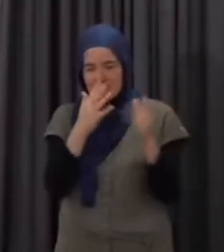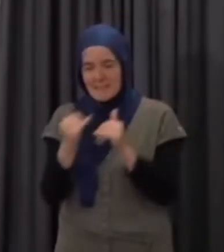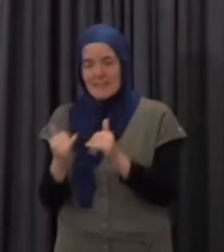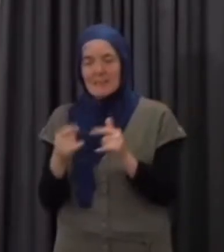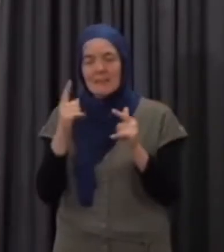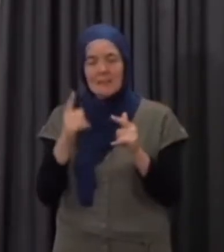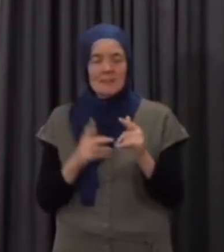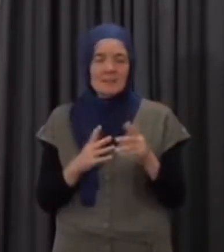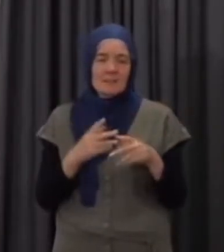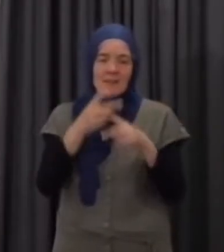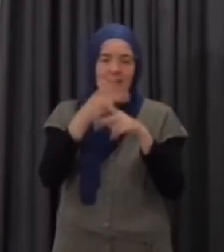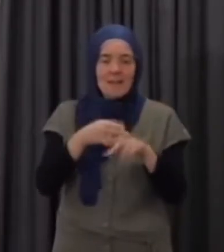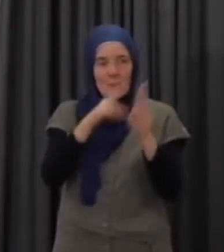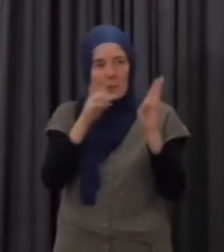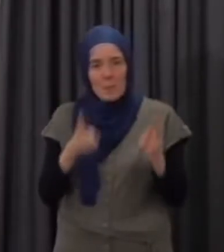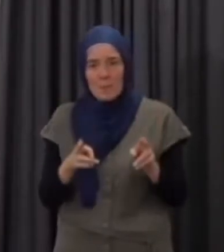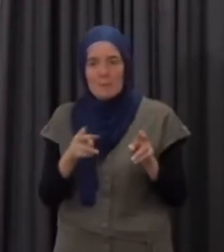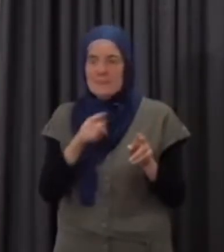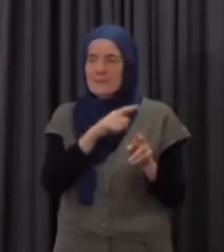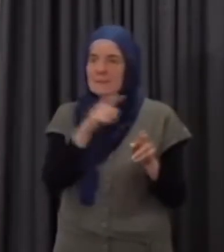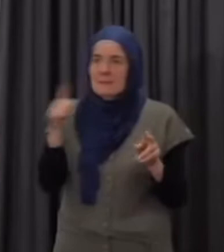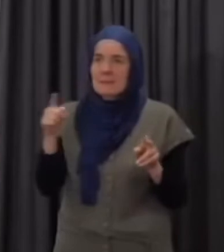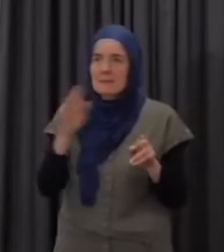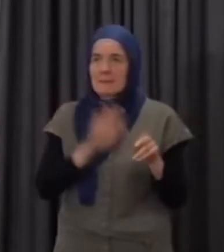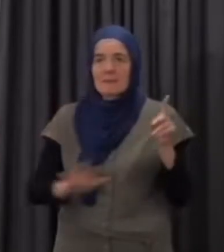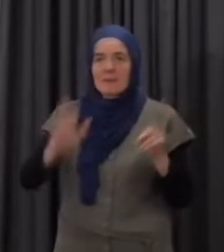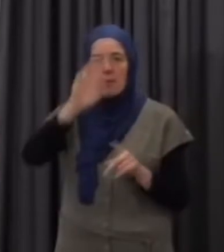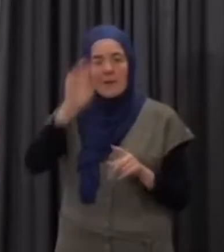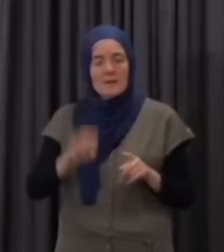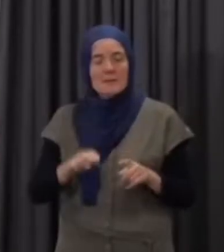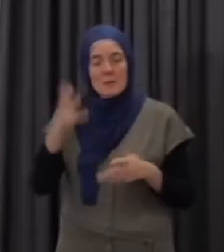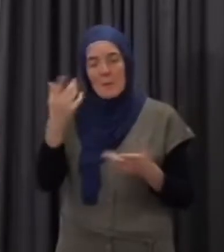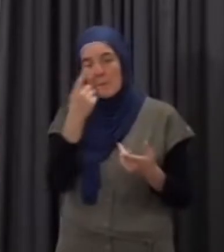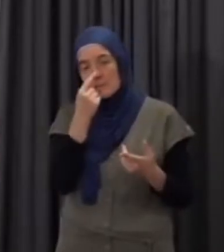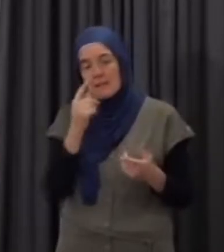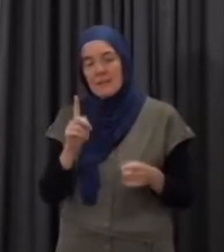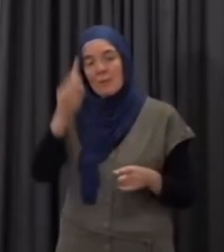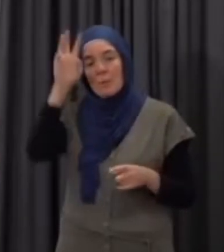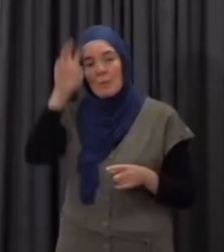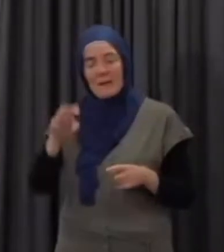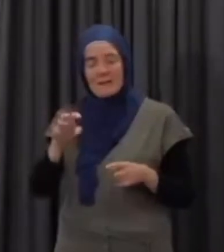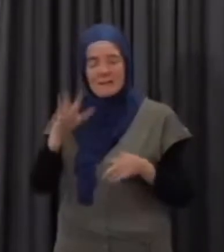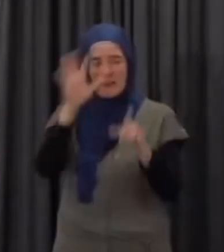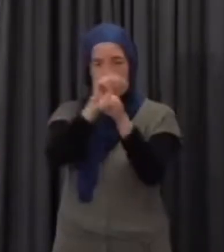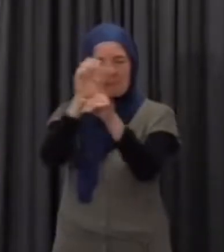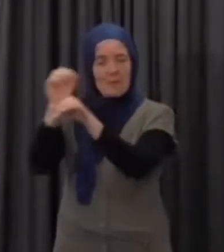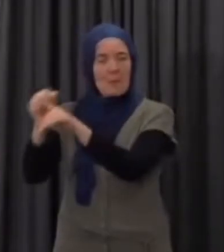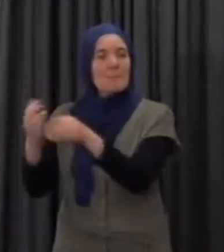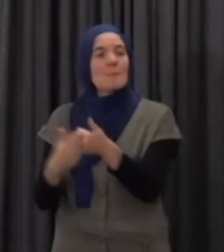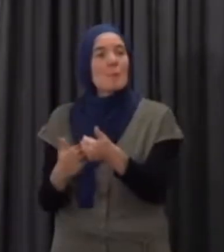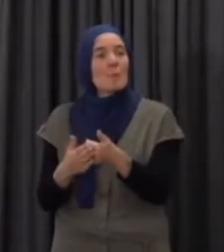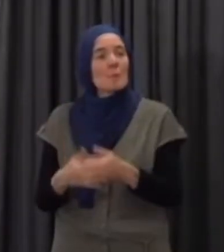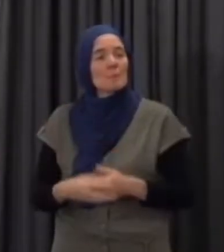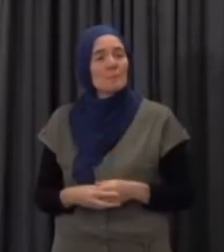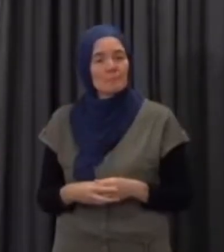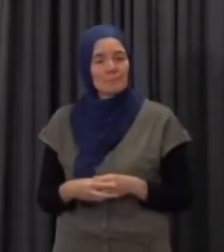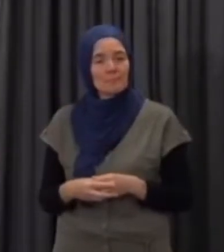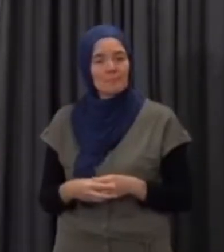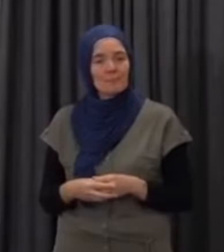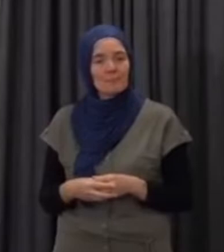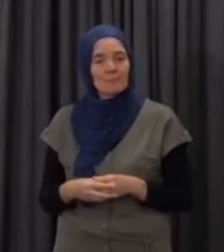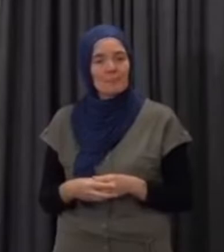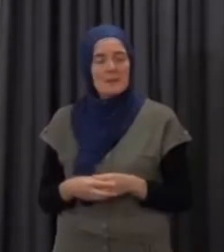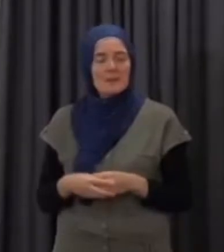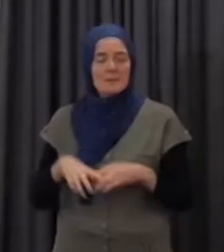in North Wales. That might actually highlight that there are individuals again who have tested positive. I think the important thing for me is keeping an eye on the